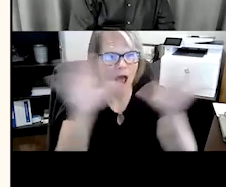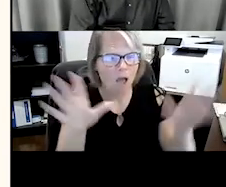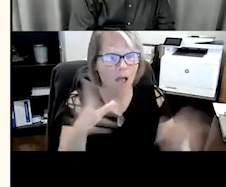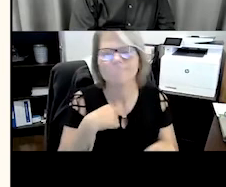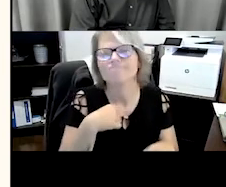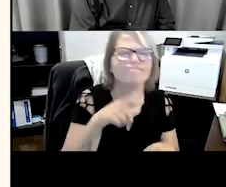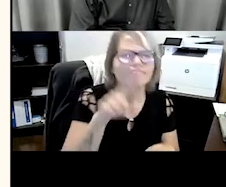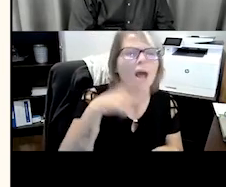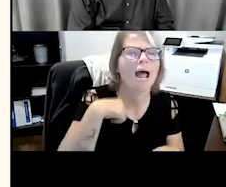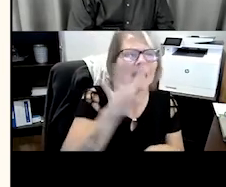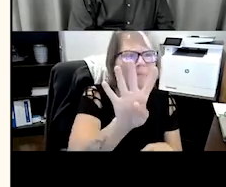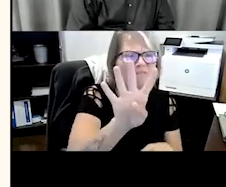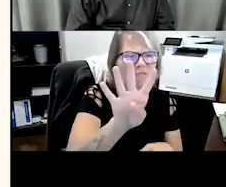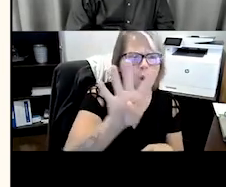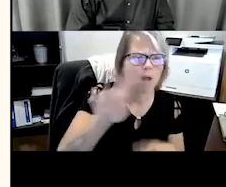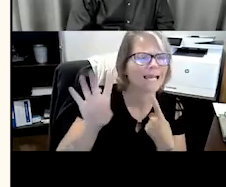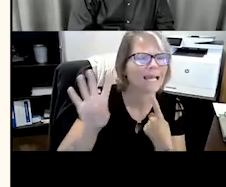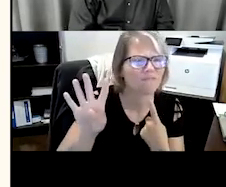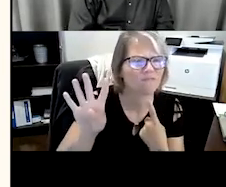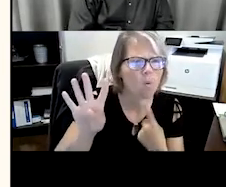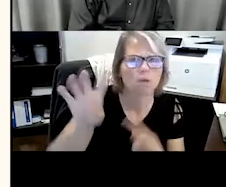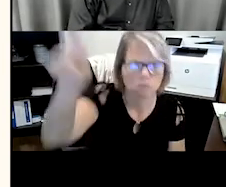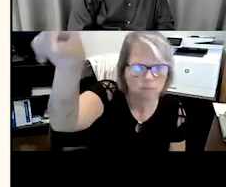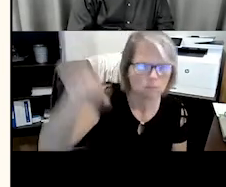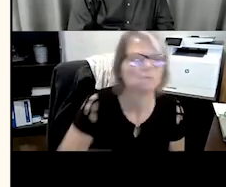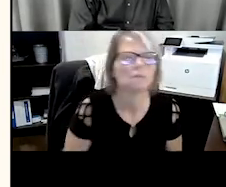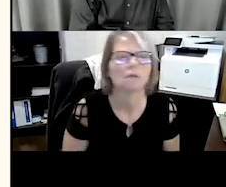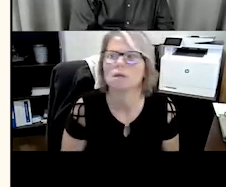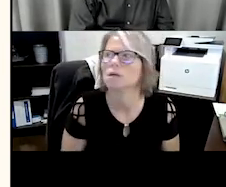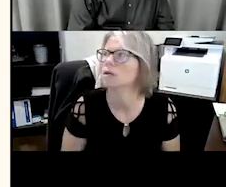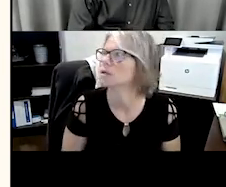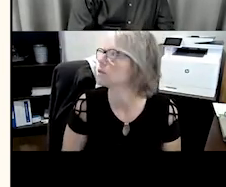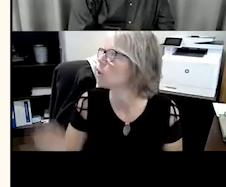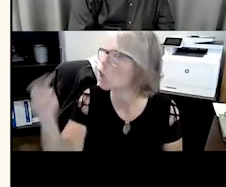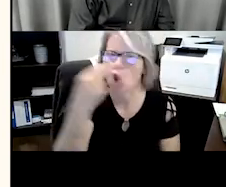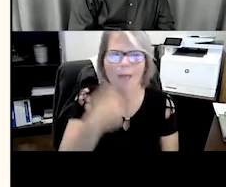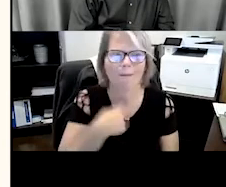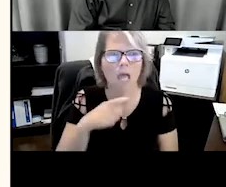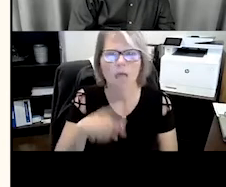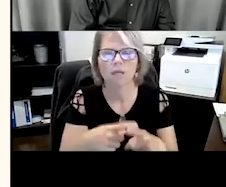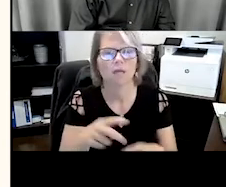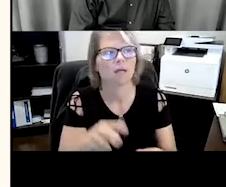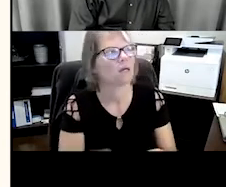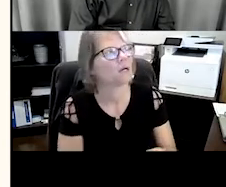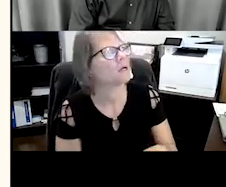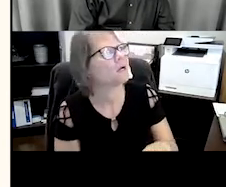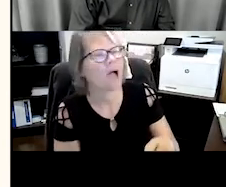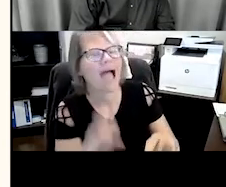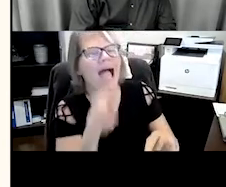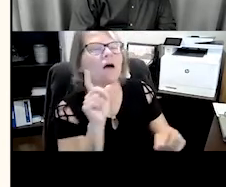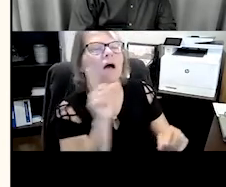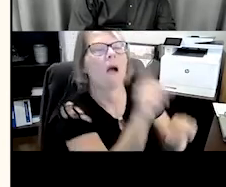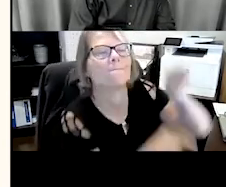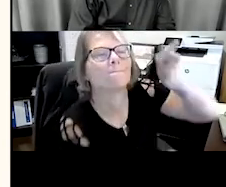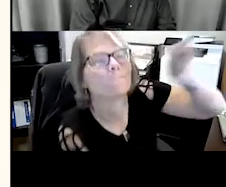had a lot of experience. I'll go up to the window and say a number 4, and the person will just kind of look around like they're